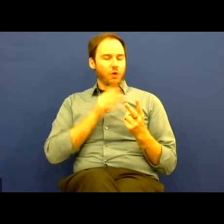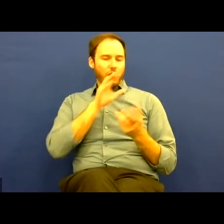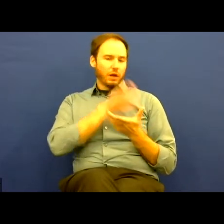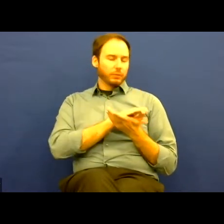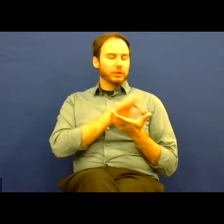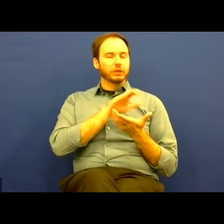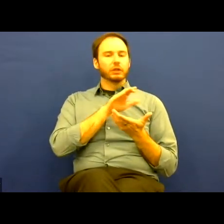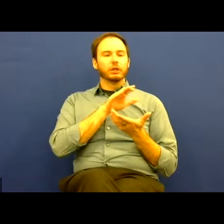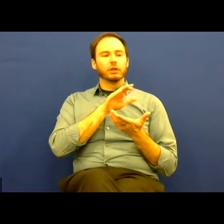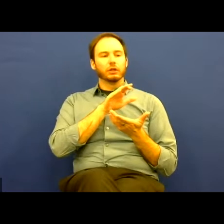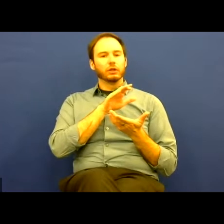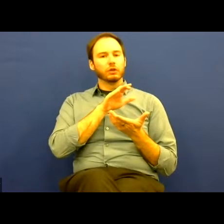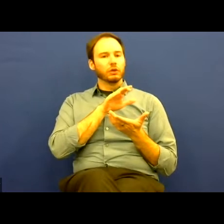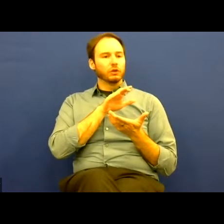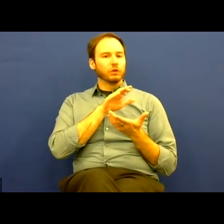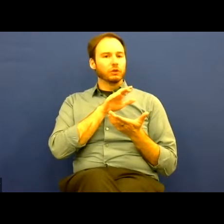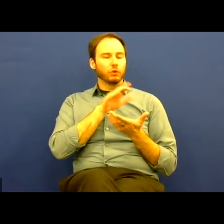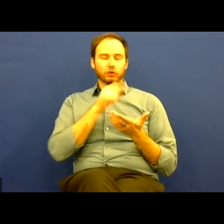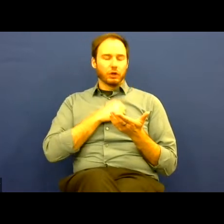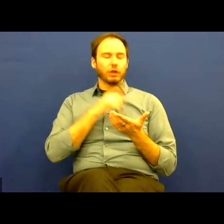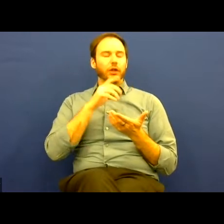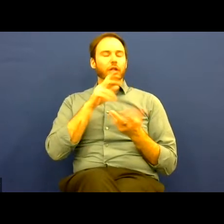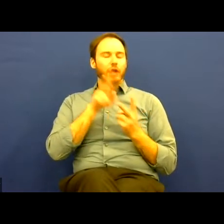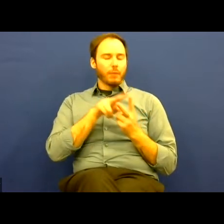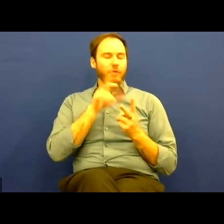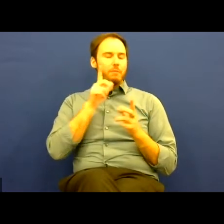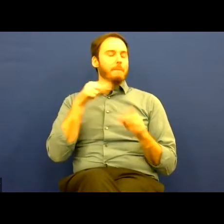been working there, and